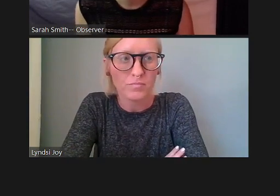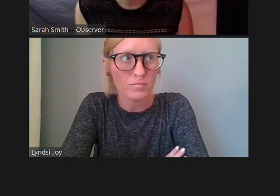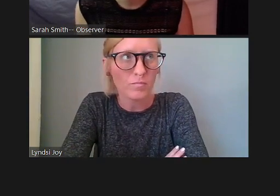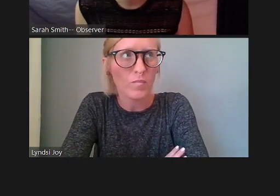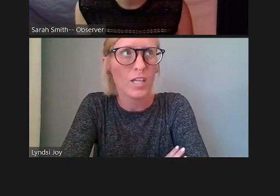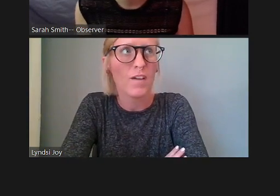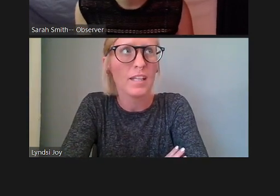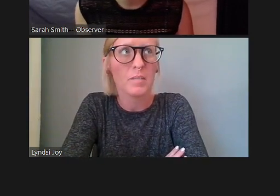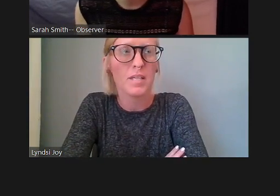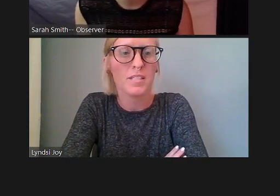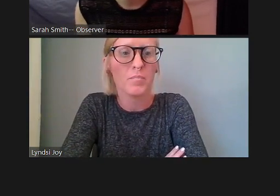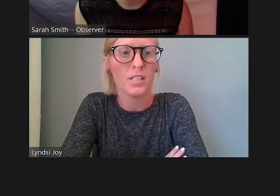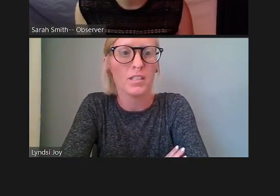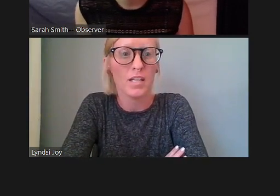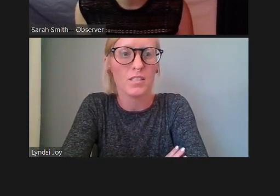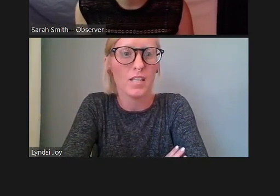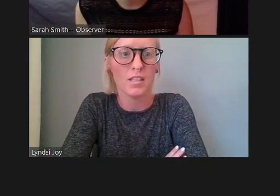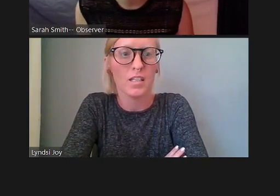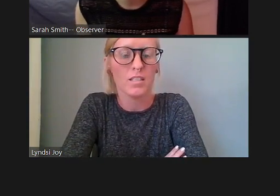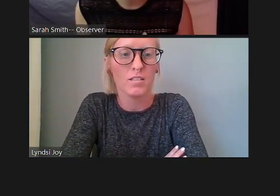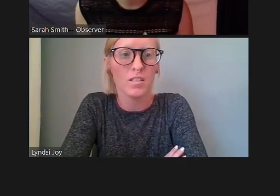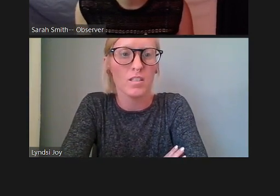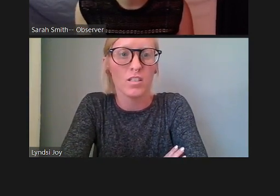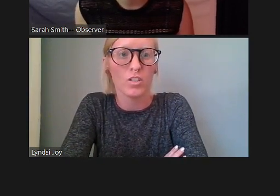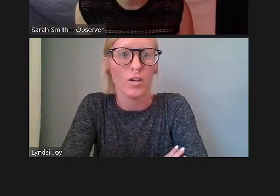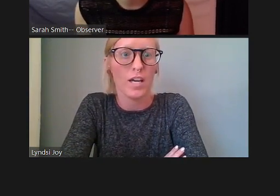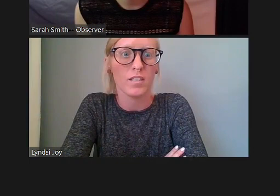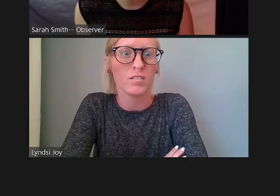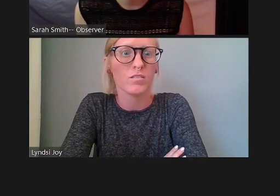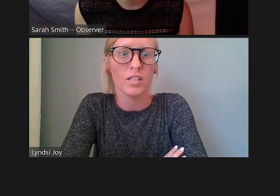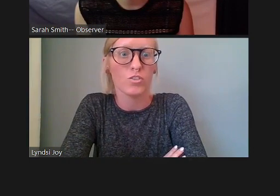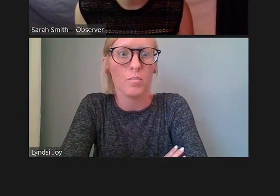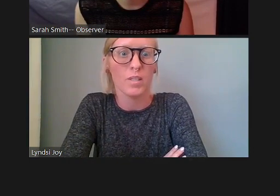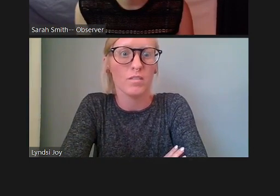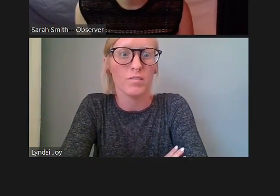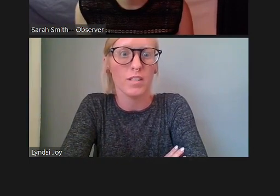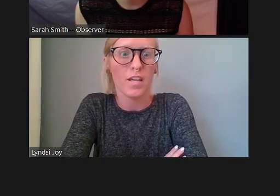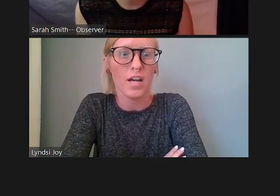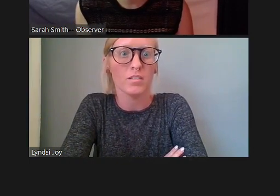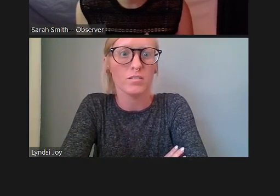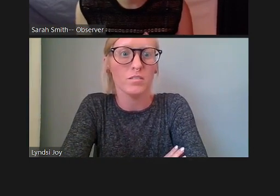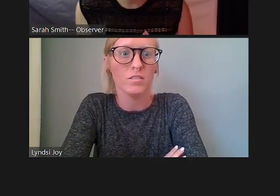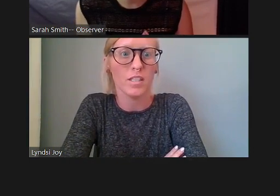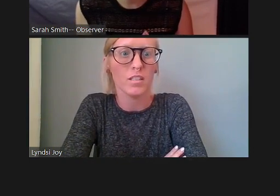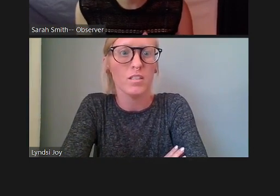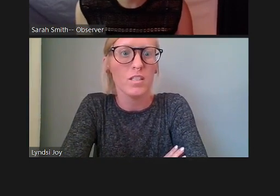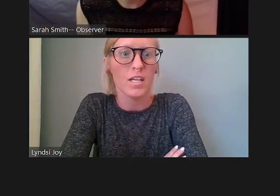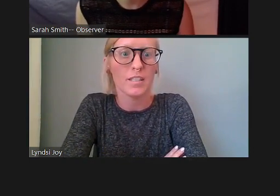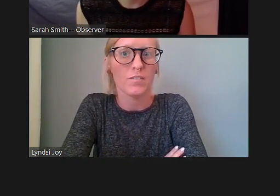mean, if I like miss something that's salient, go ahead and like jump in and feed that